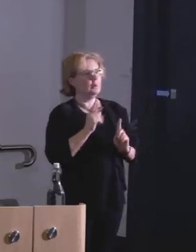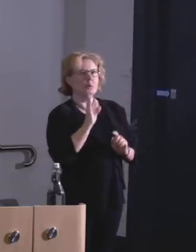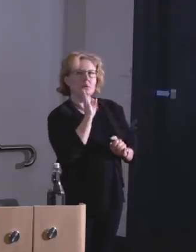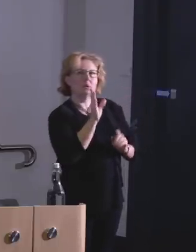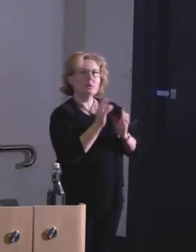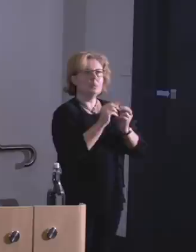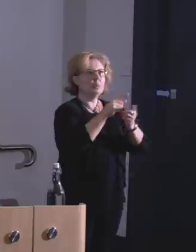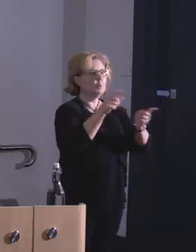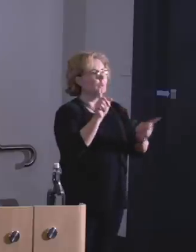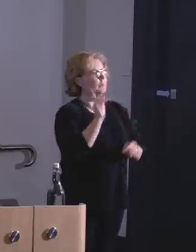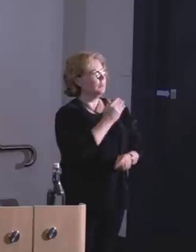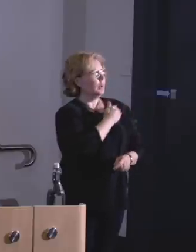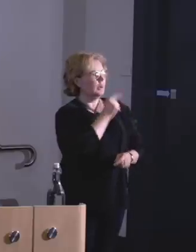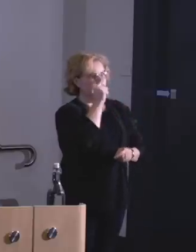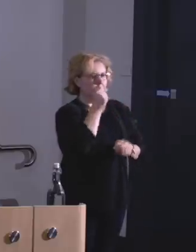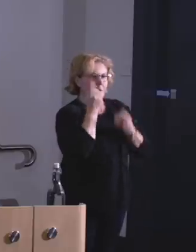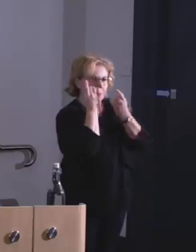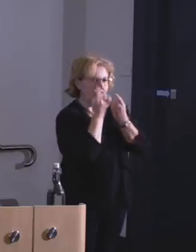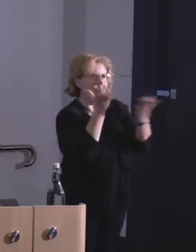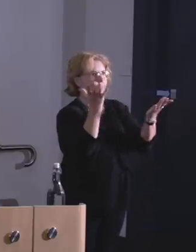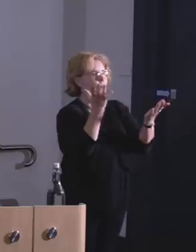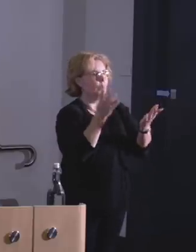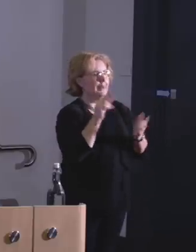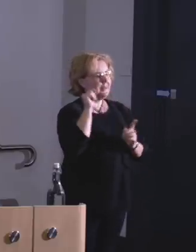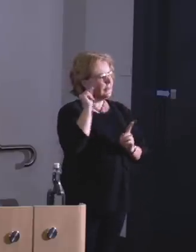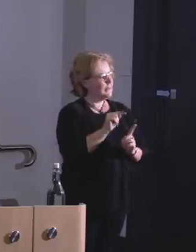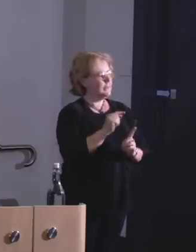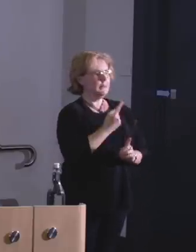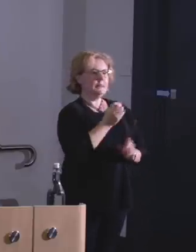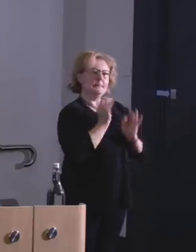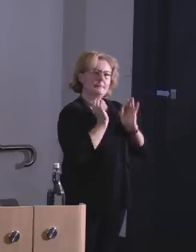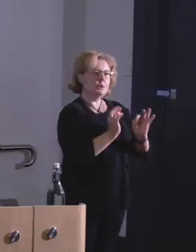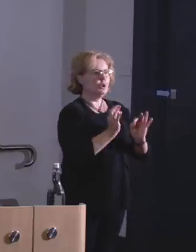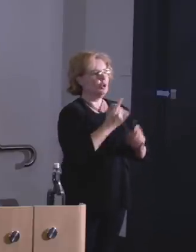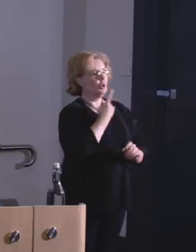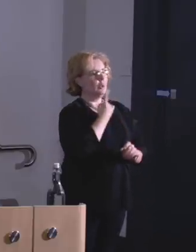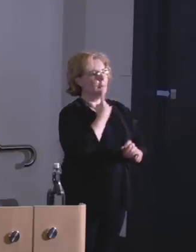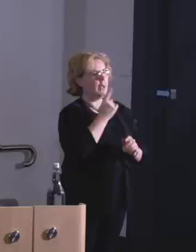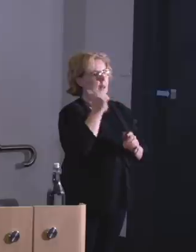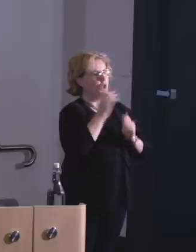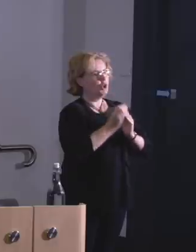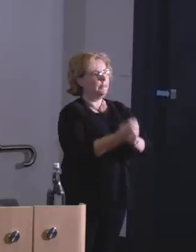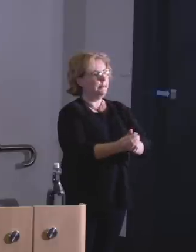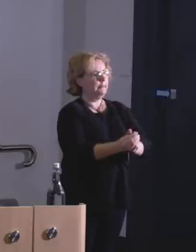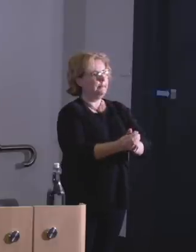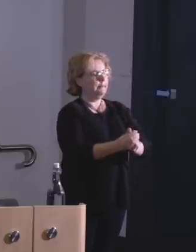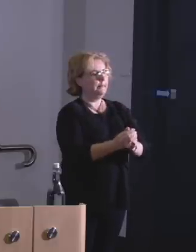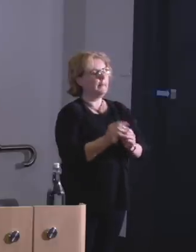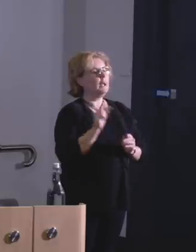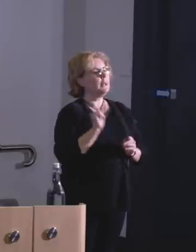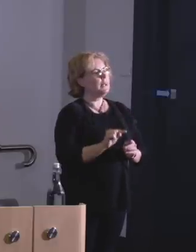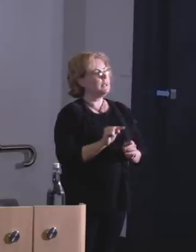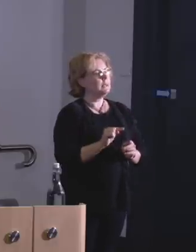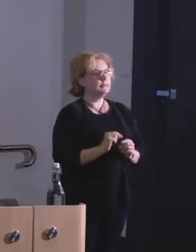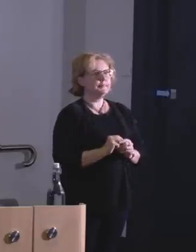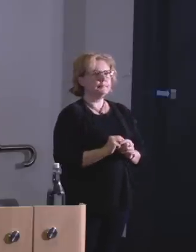can convey to you this particular kind of leadership. It's the leadership that is based,